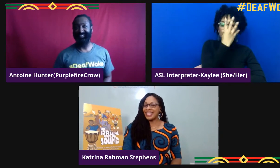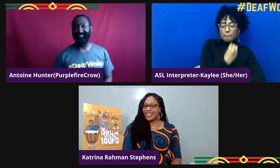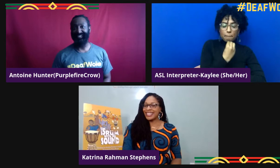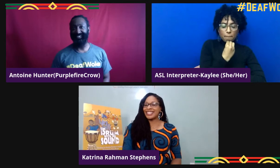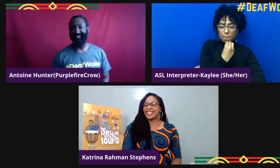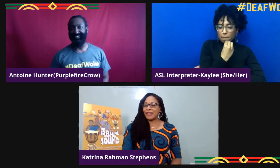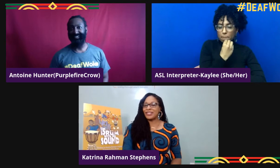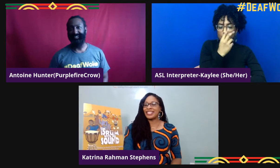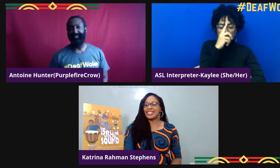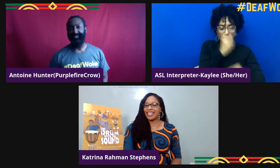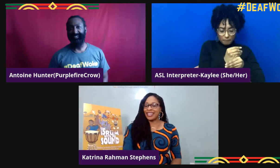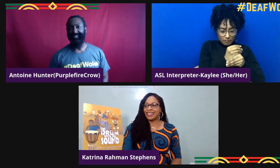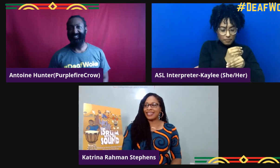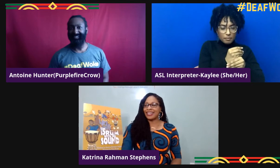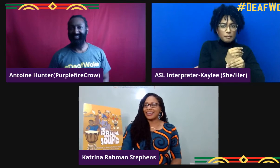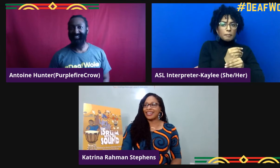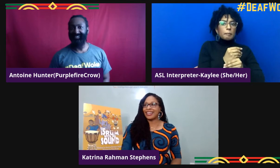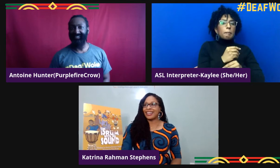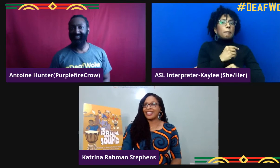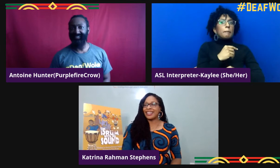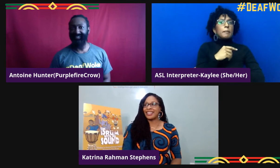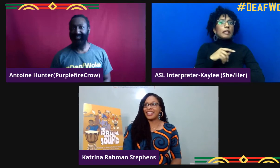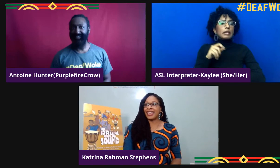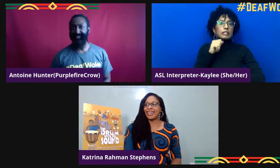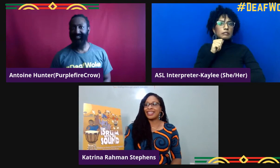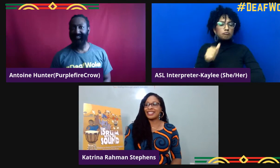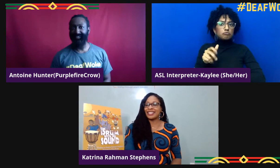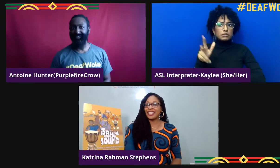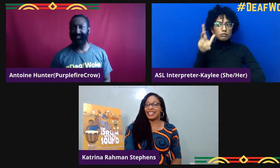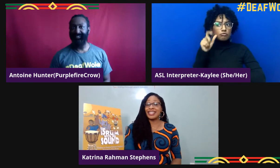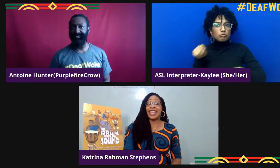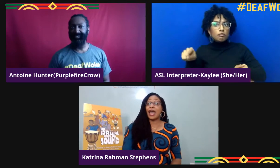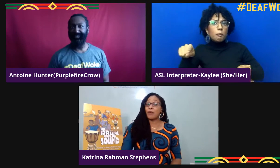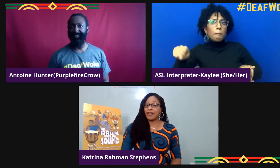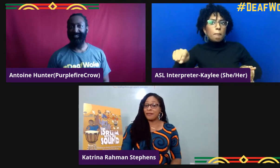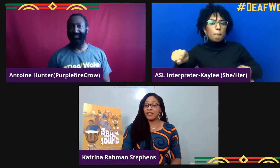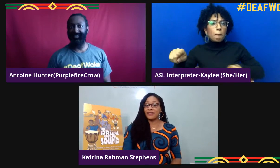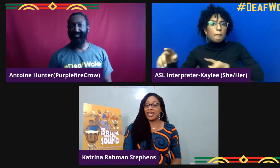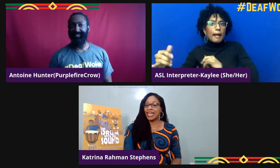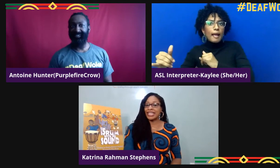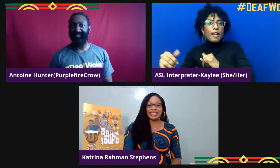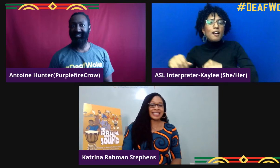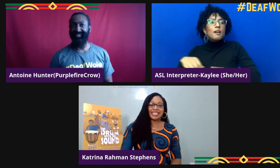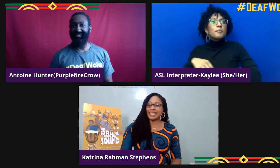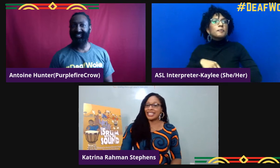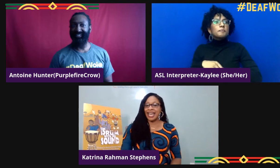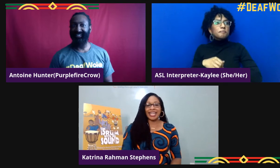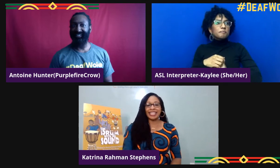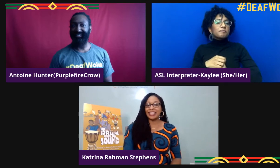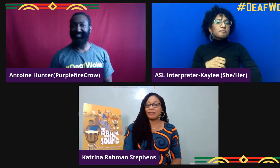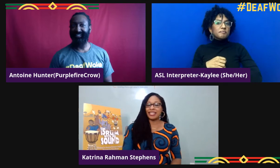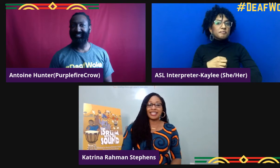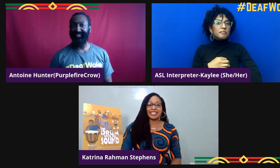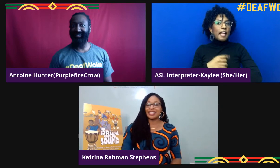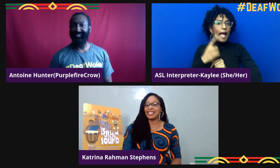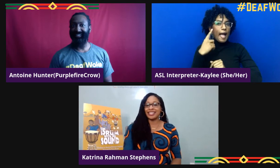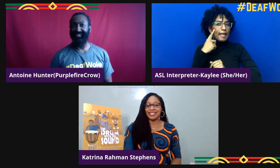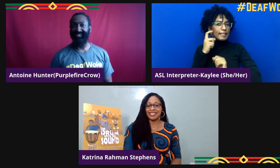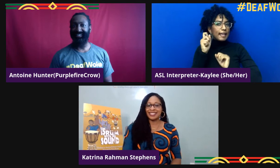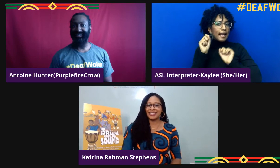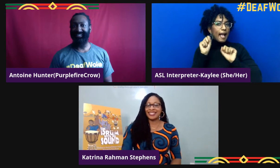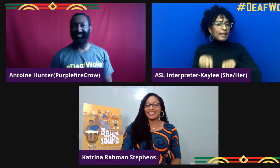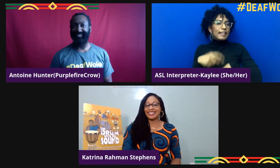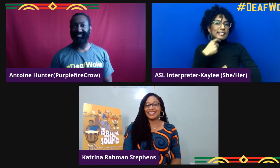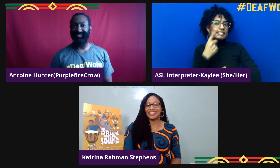I think it's safe to say that the outcome of that did not limit his